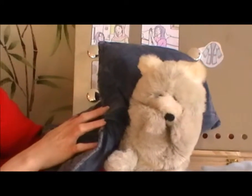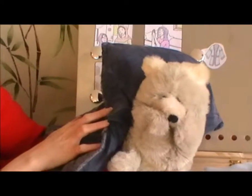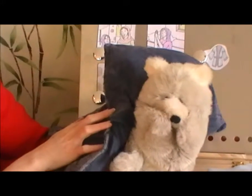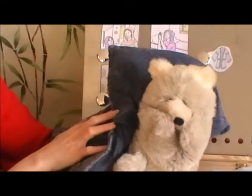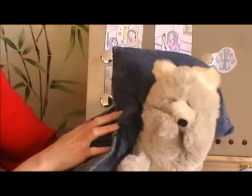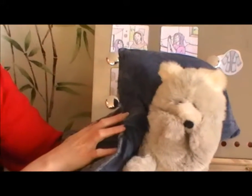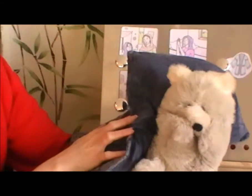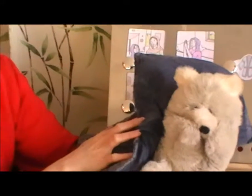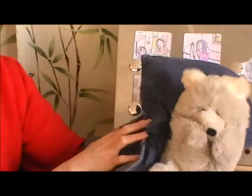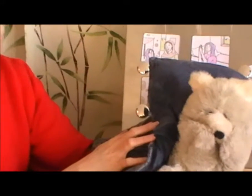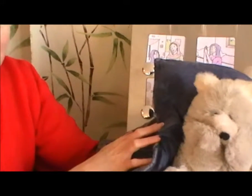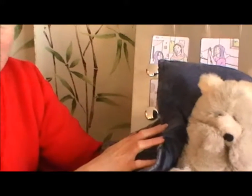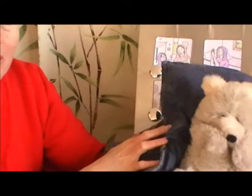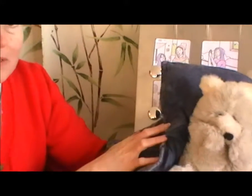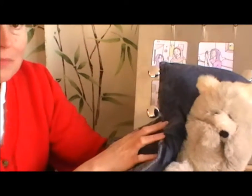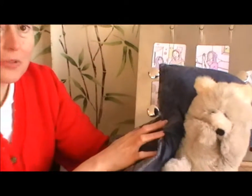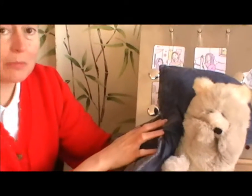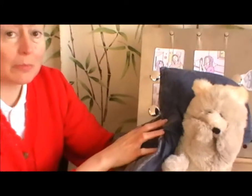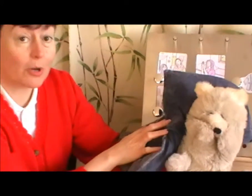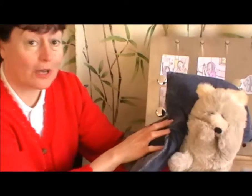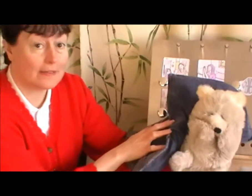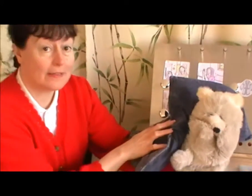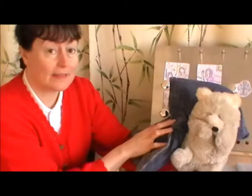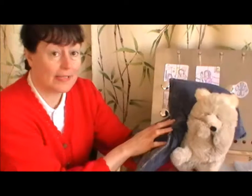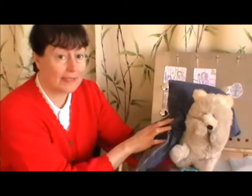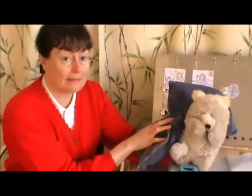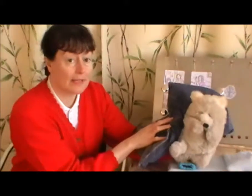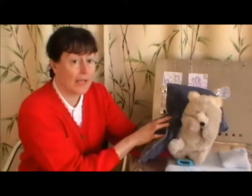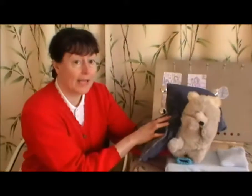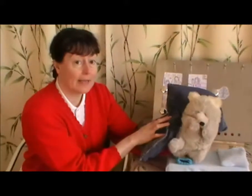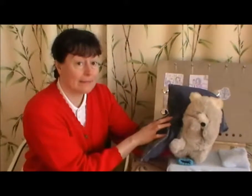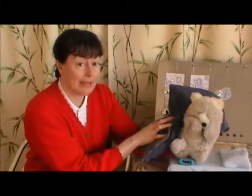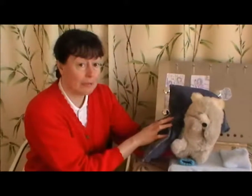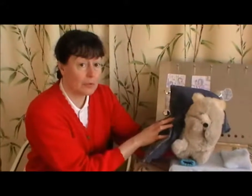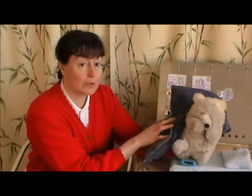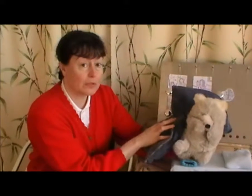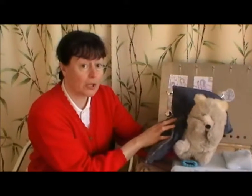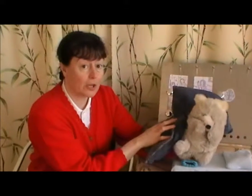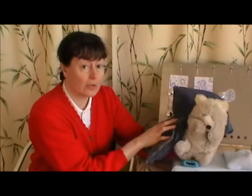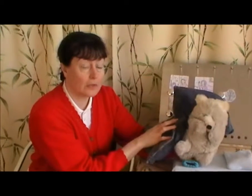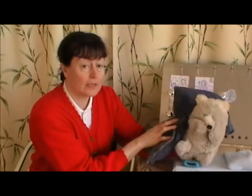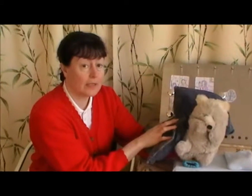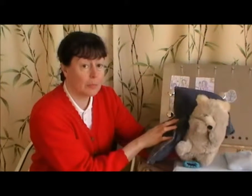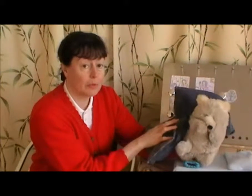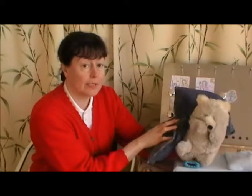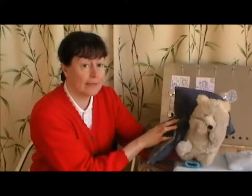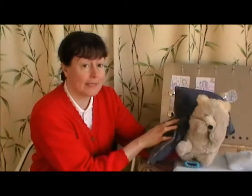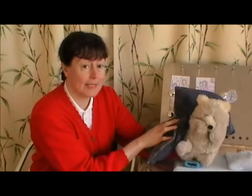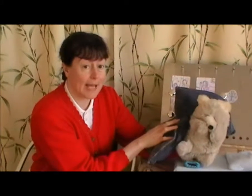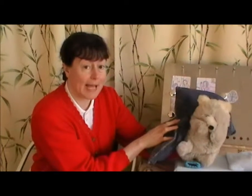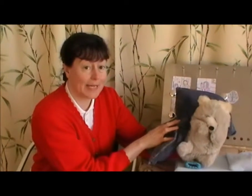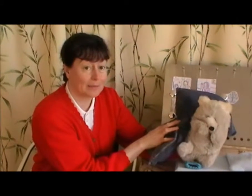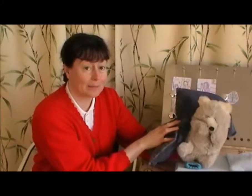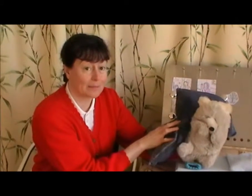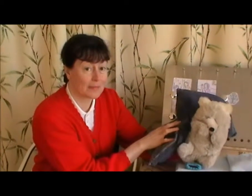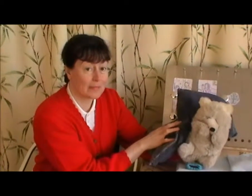God spoke to Samuel and told him some important things, and Samuel told the priest Eli.